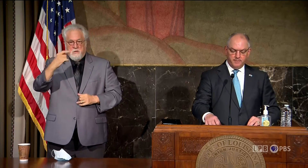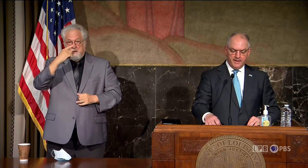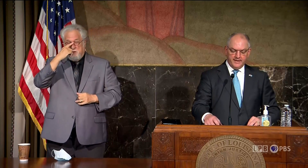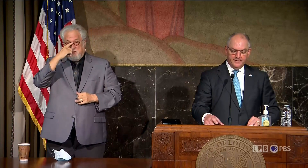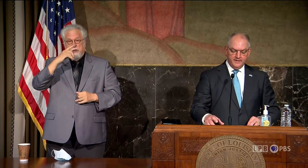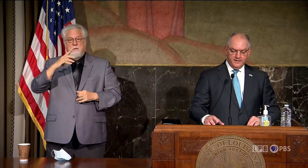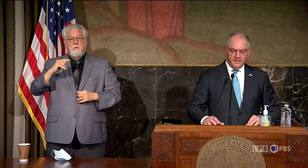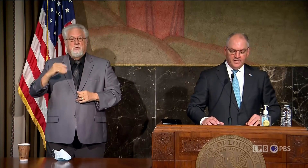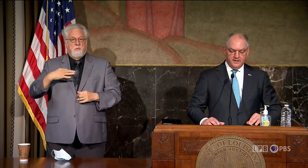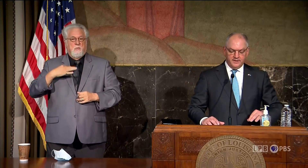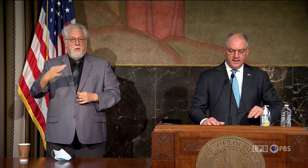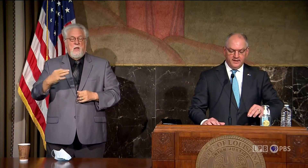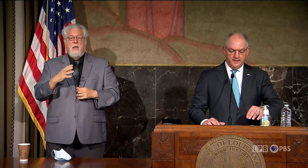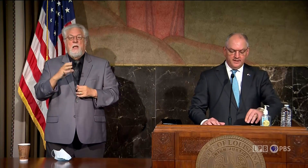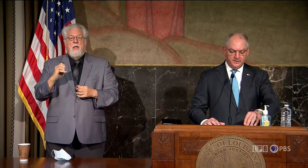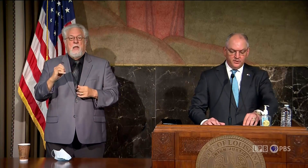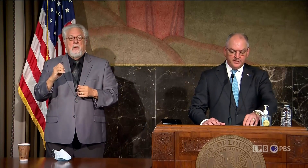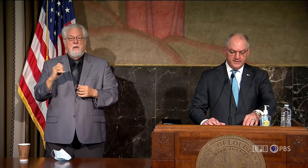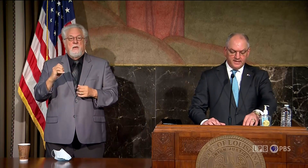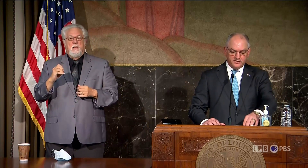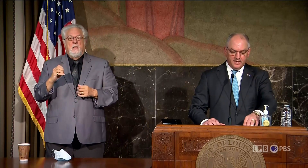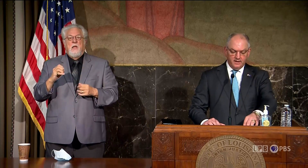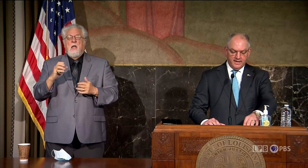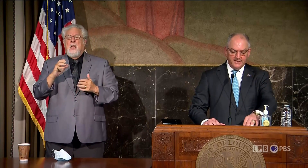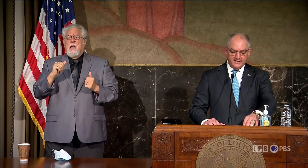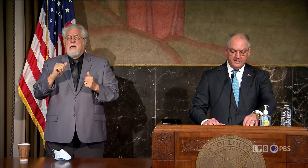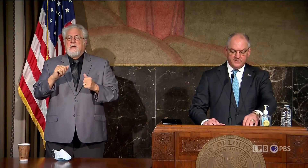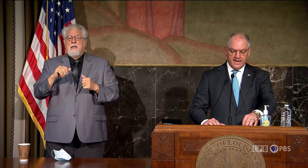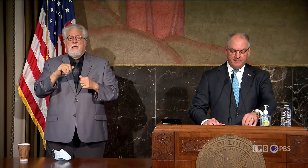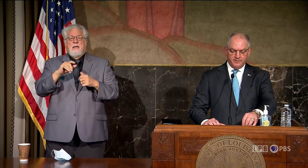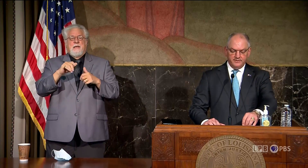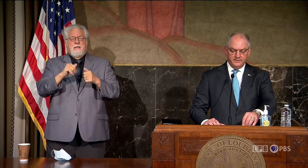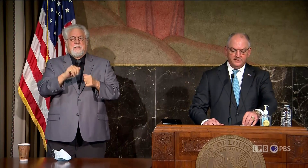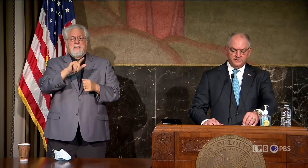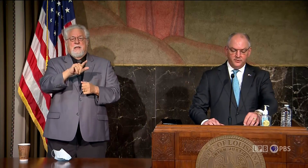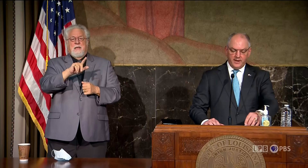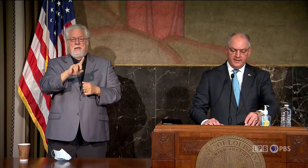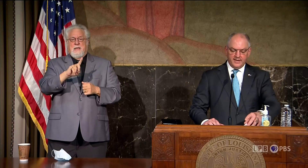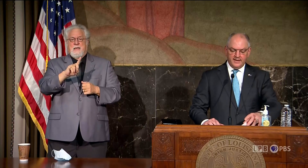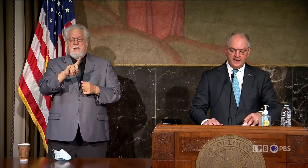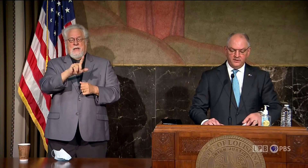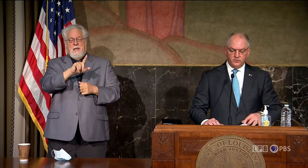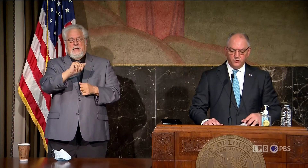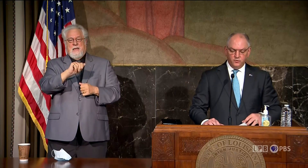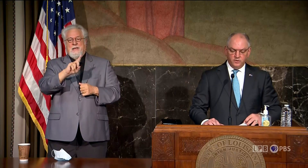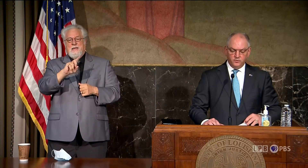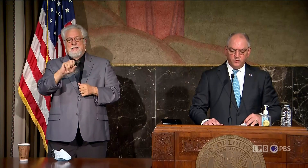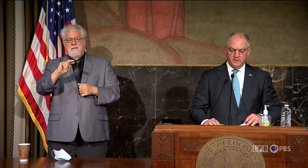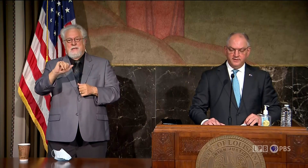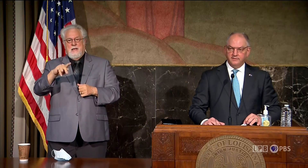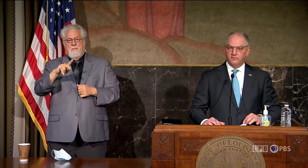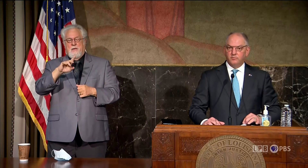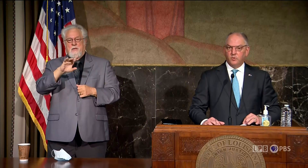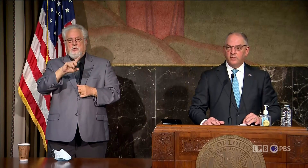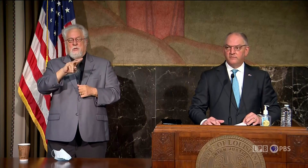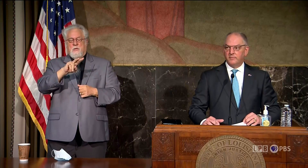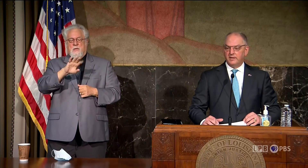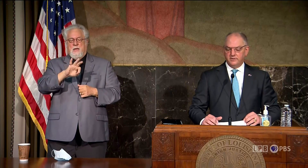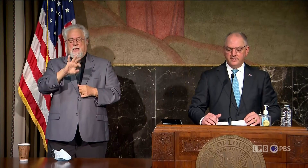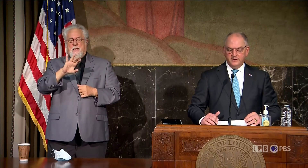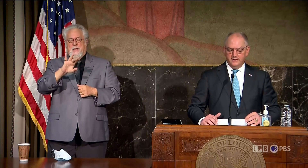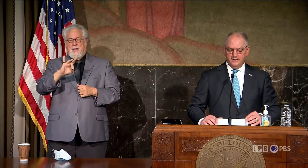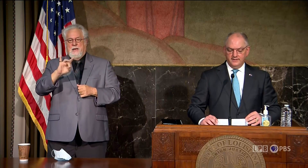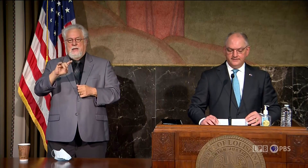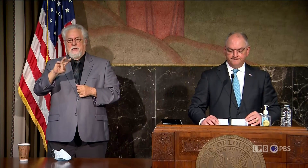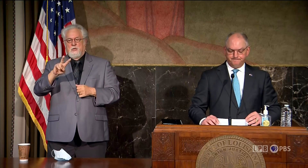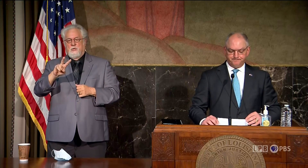order to apply. You can text LADSNAP to 898-211 for more